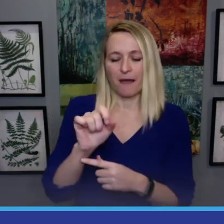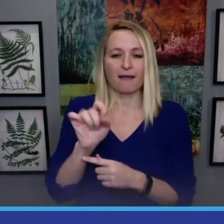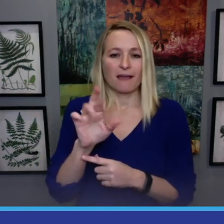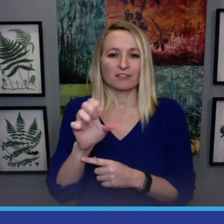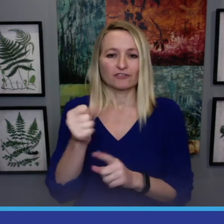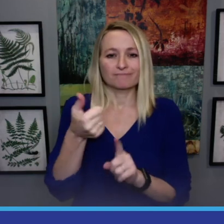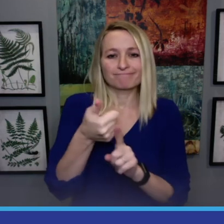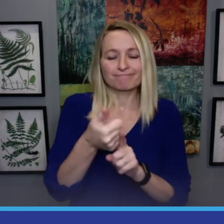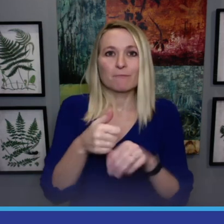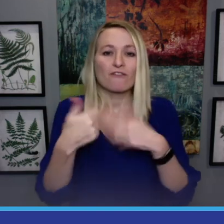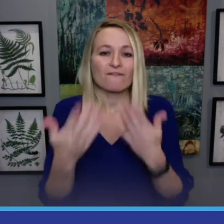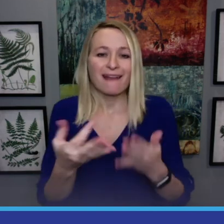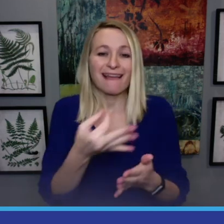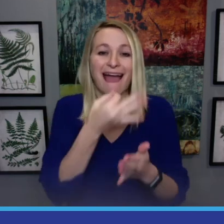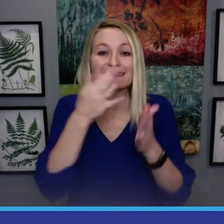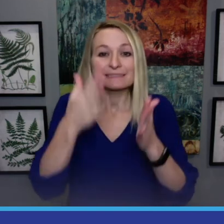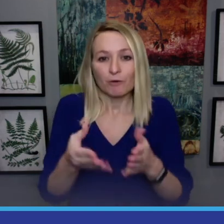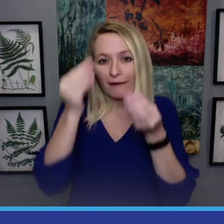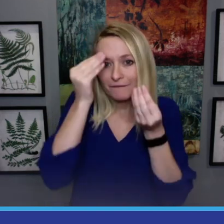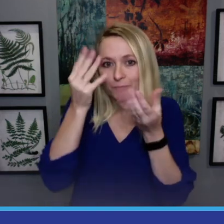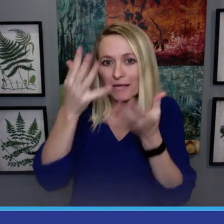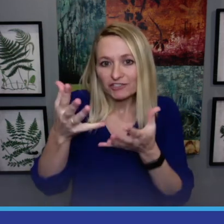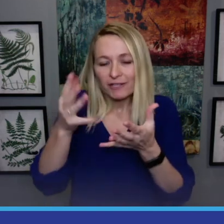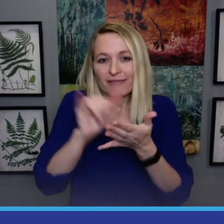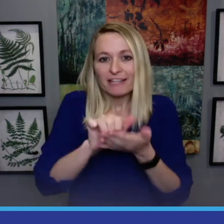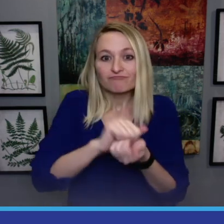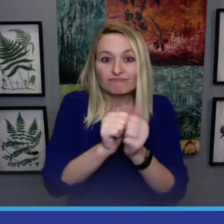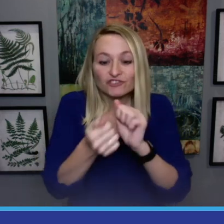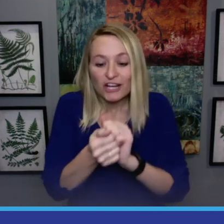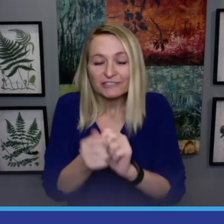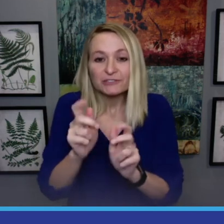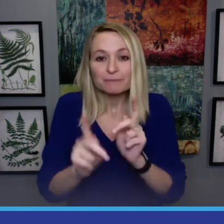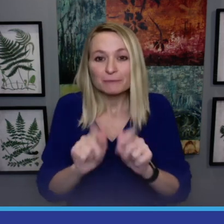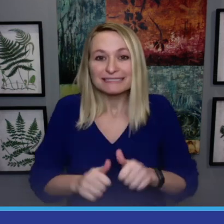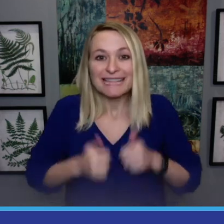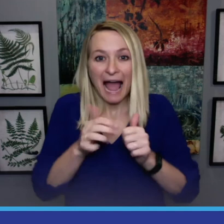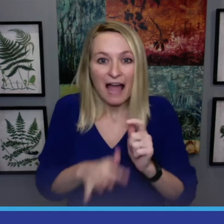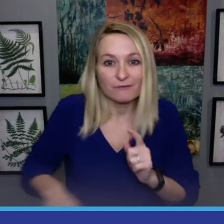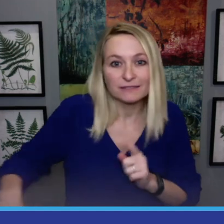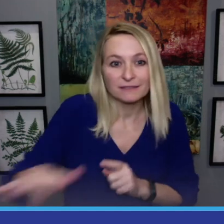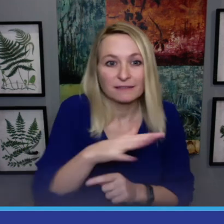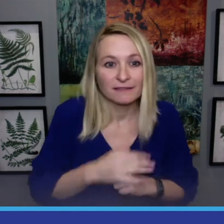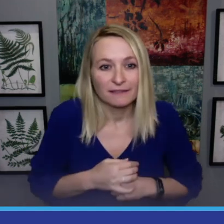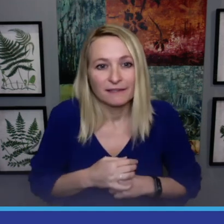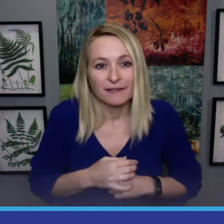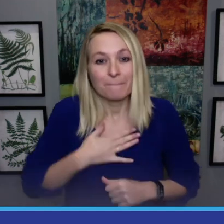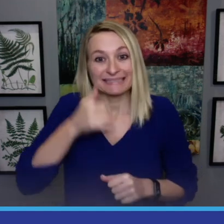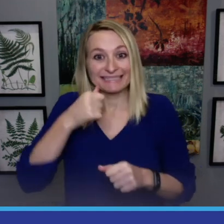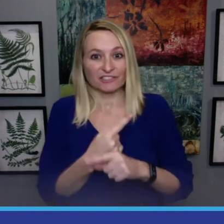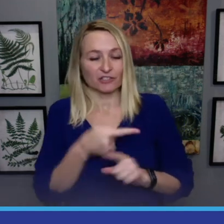A lot of podcasters are providing expert information that's changing people's lives. My